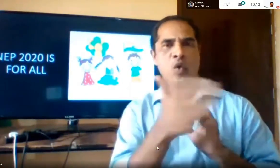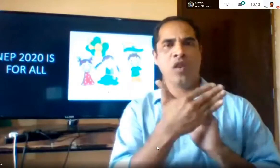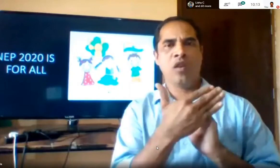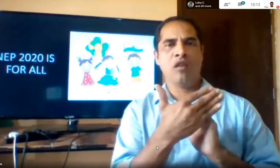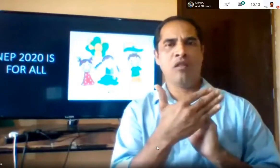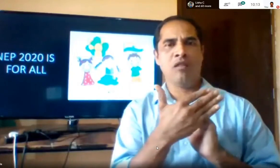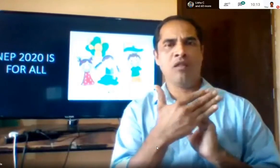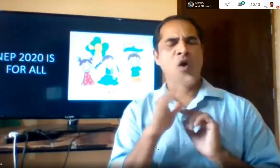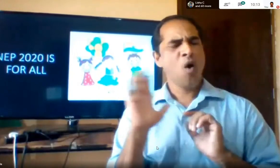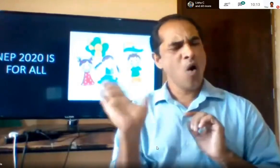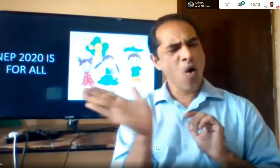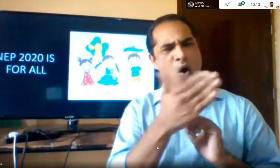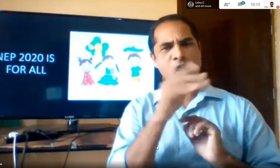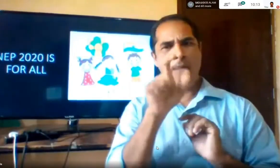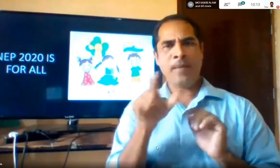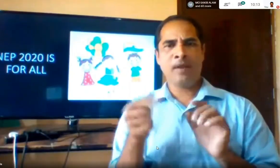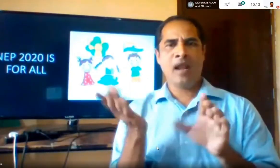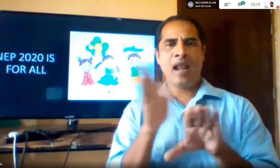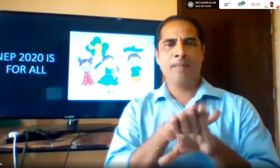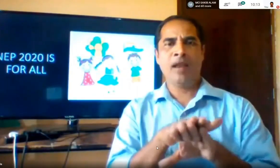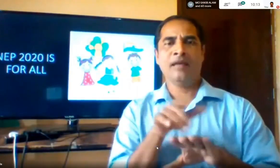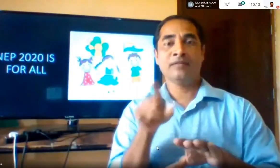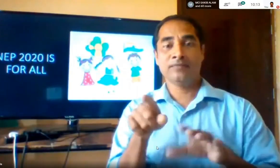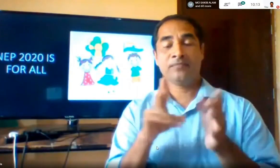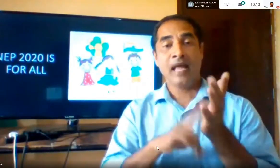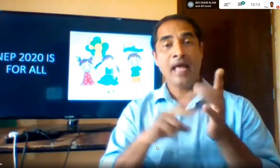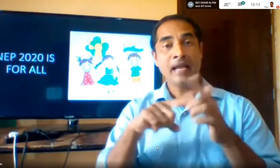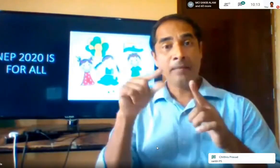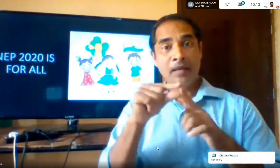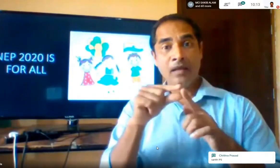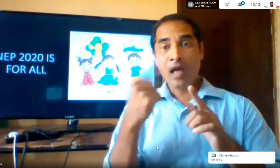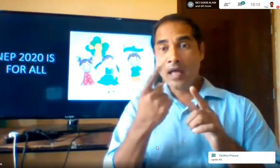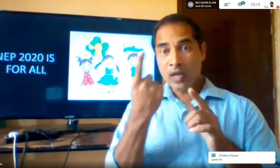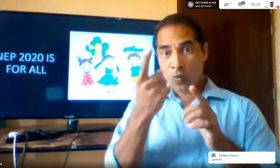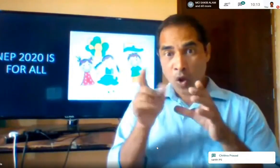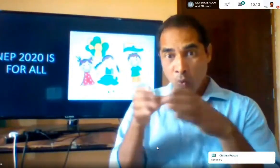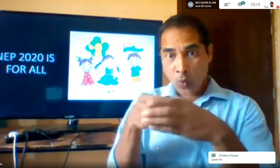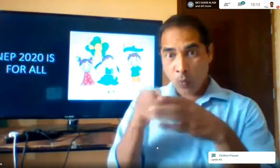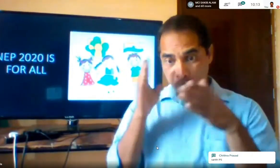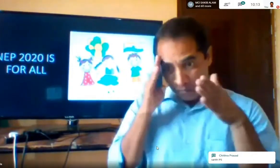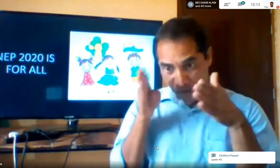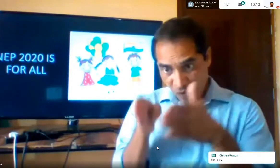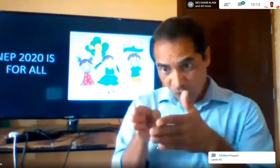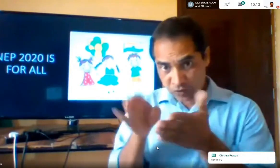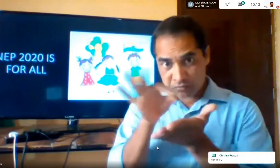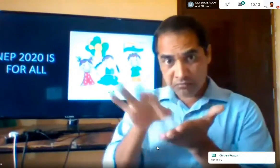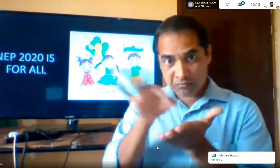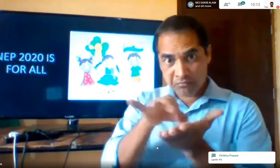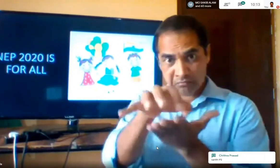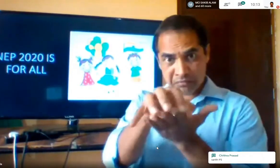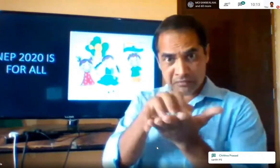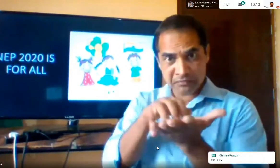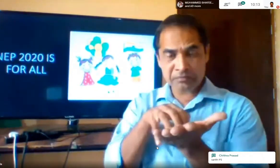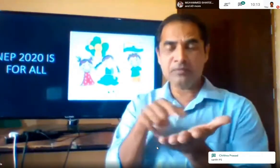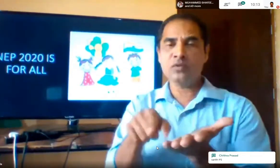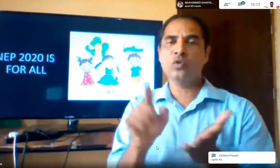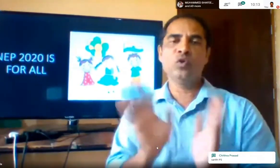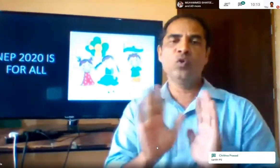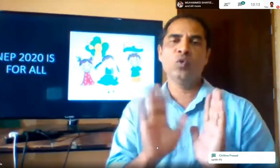Same like Indian Constitution and Indian law, National Education Policy 2020 is for everyone. So we have to focus on